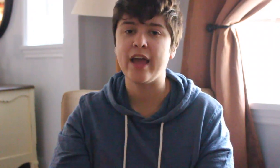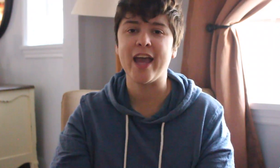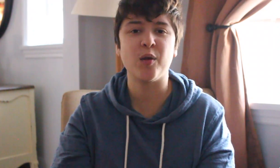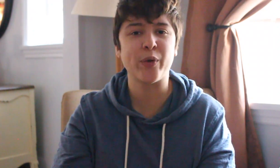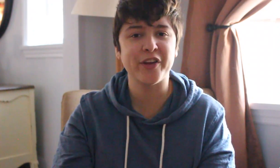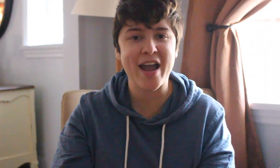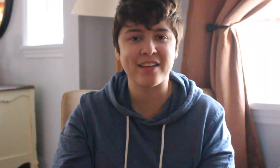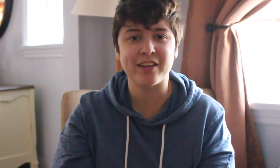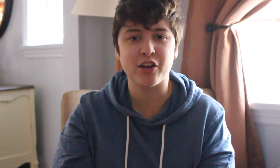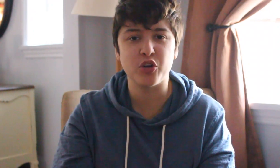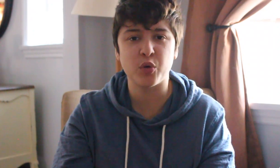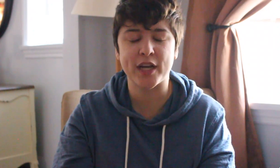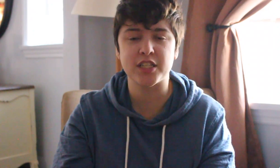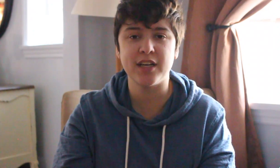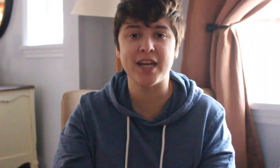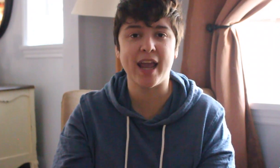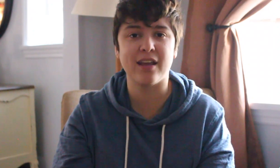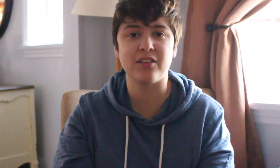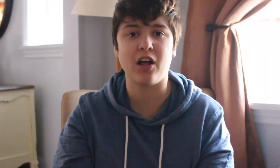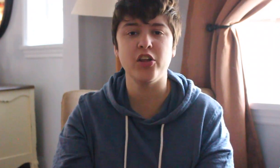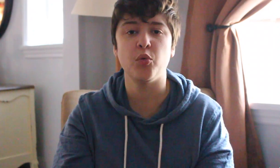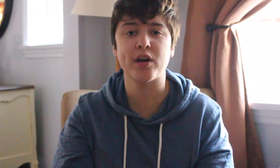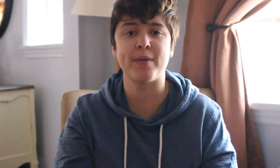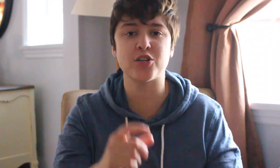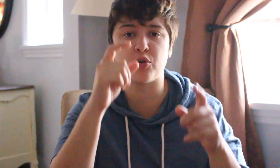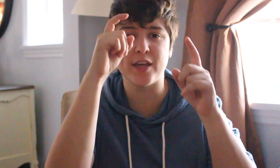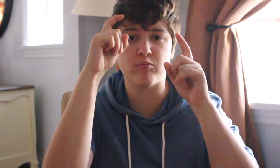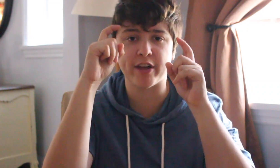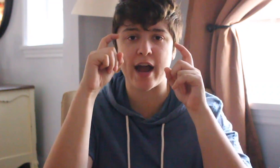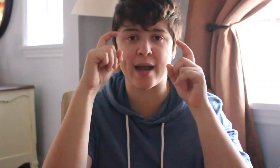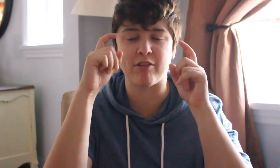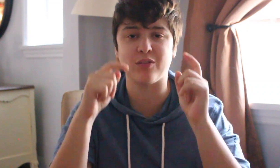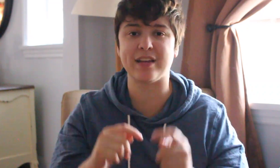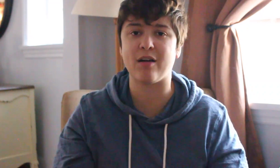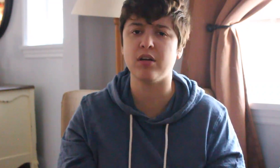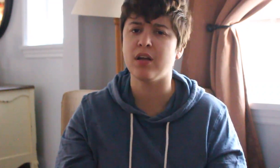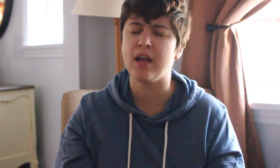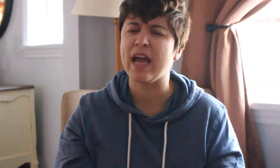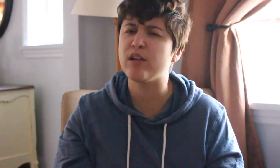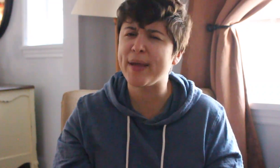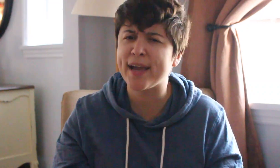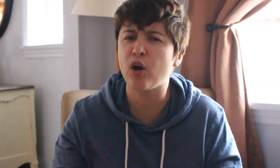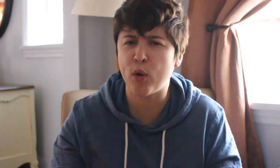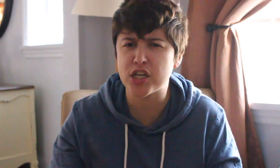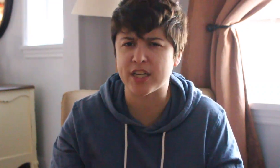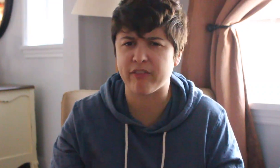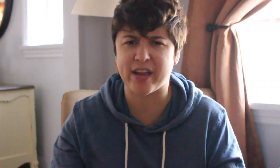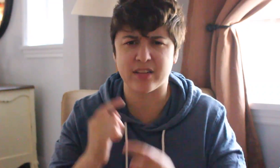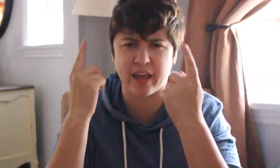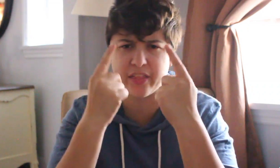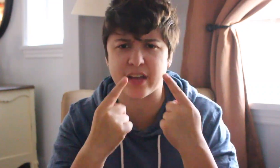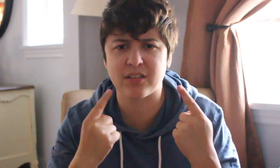And when you're asking a who question in ASL you want to make sure that you bring your eyebrows down and you're making a questioning face like this.